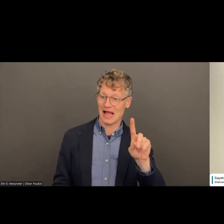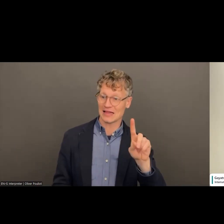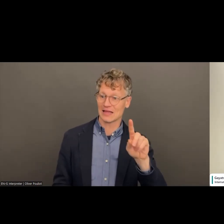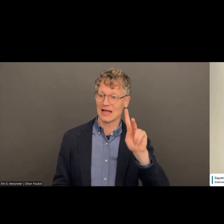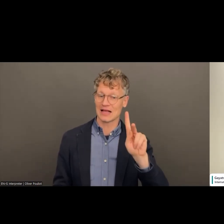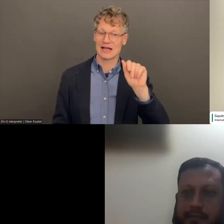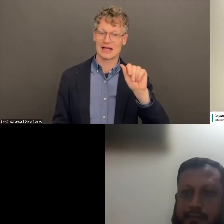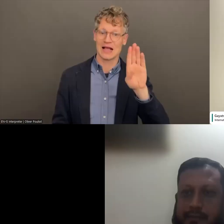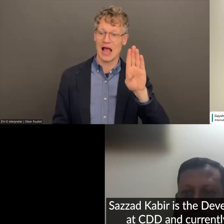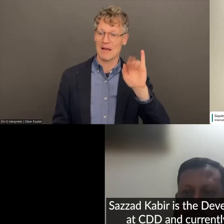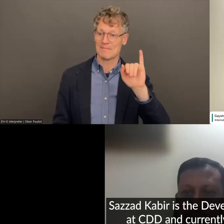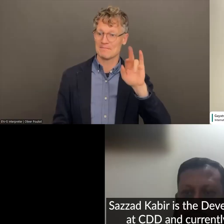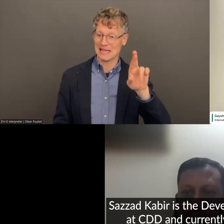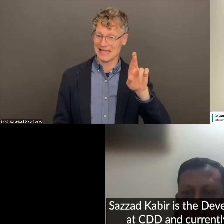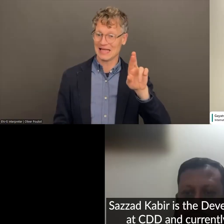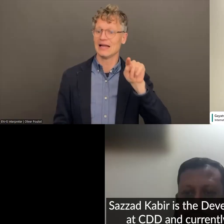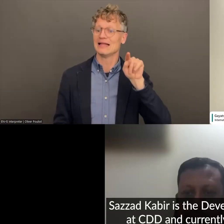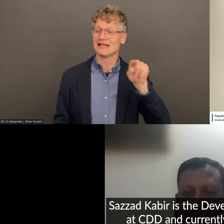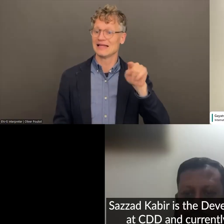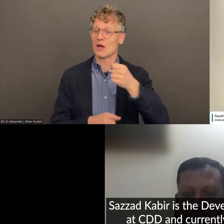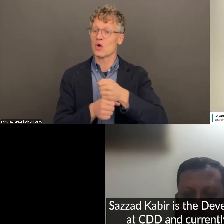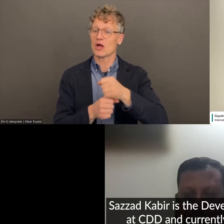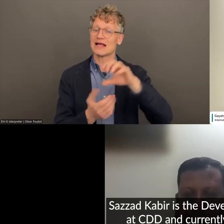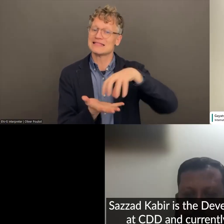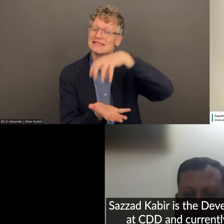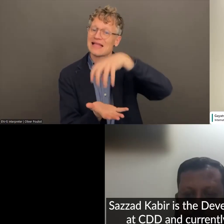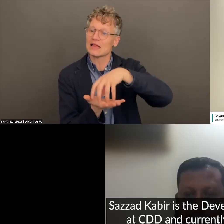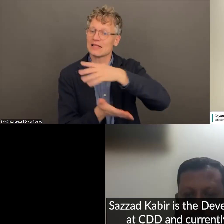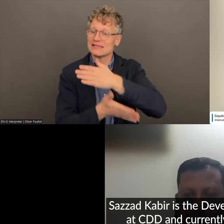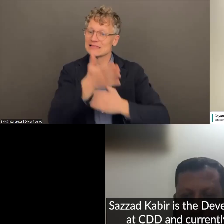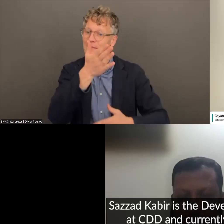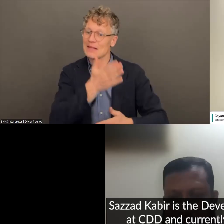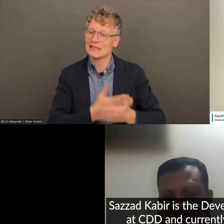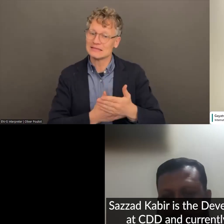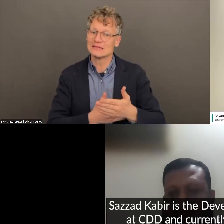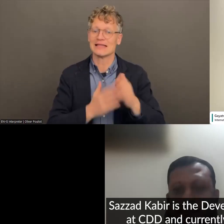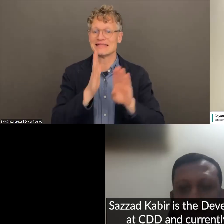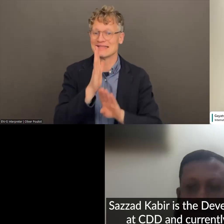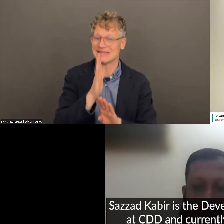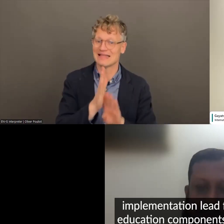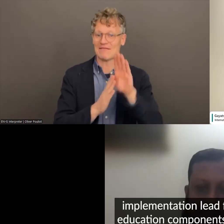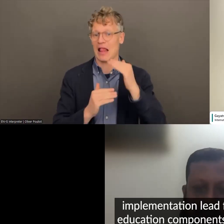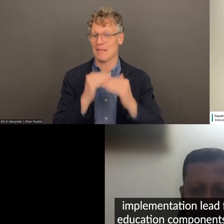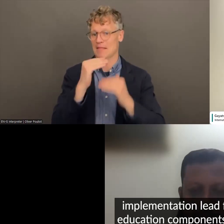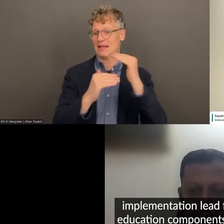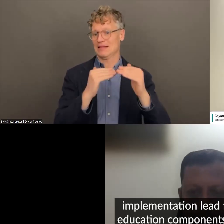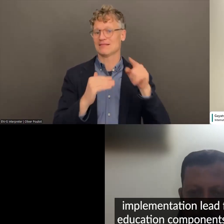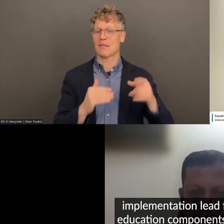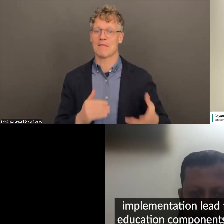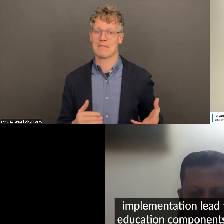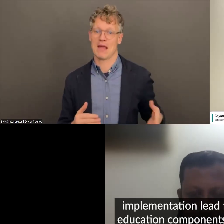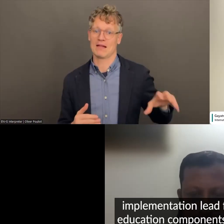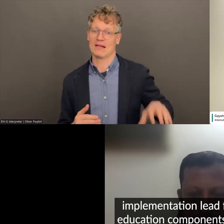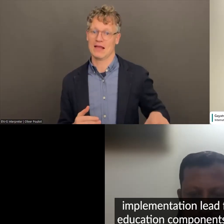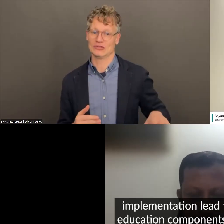Bangladesh. Sazzad Kabir is the Development Manager at CDD and currently serves as the implementation lead